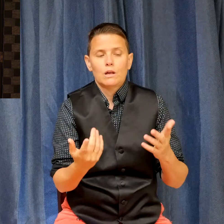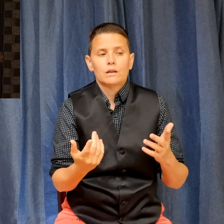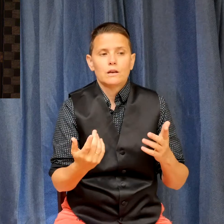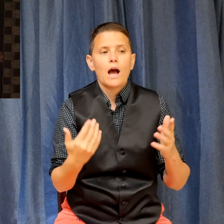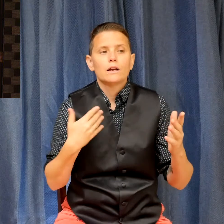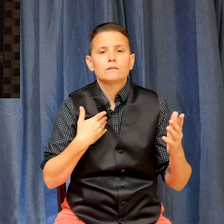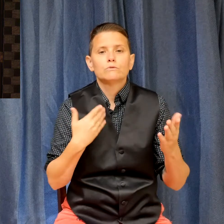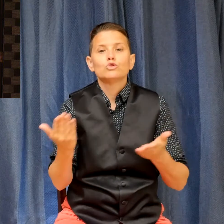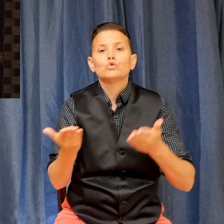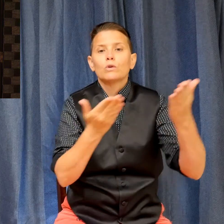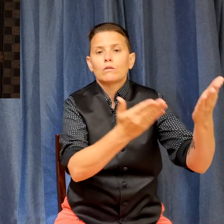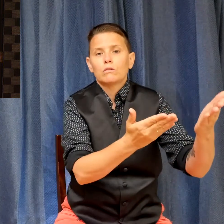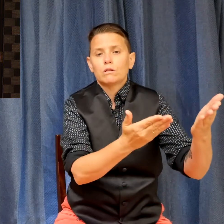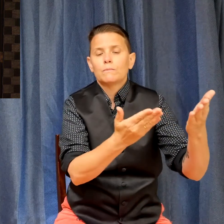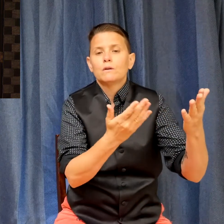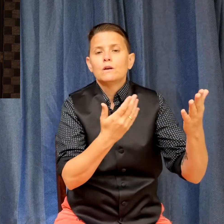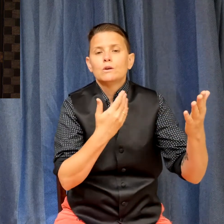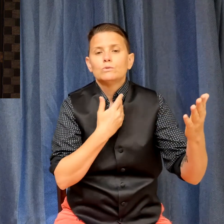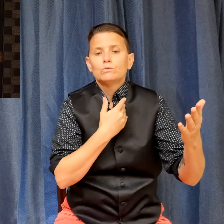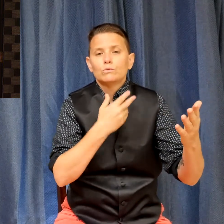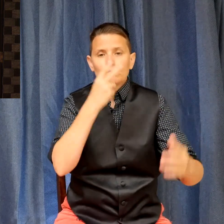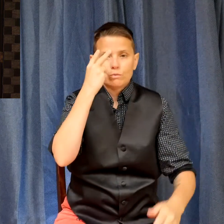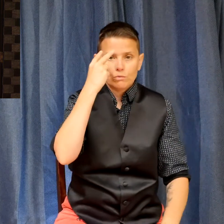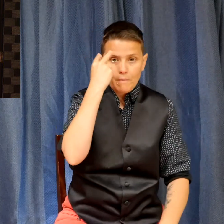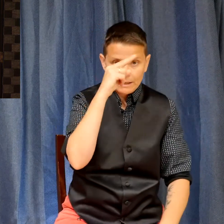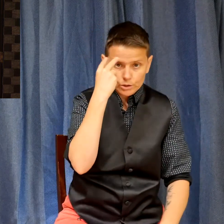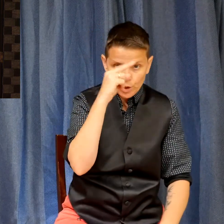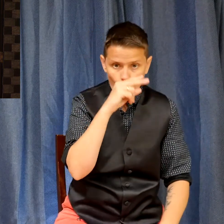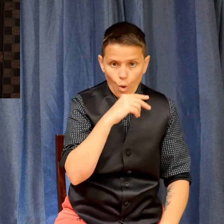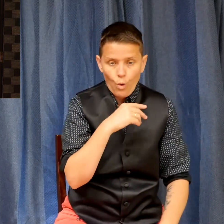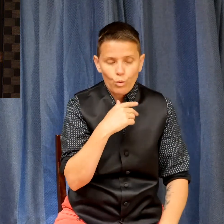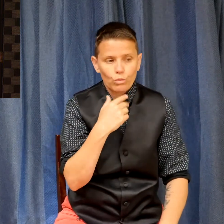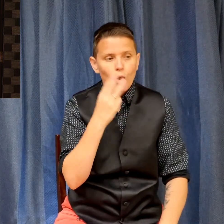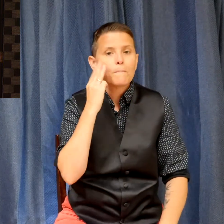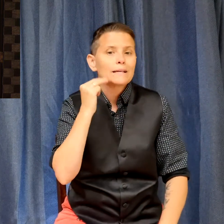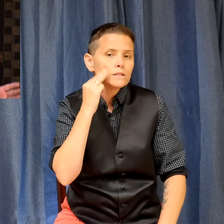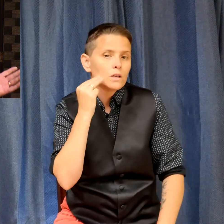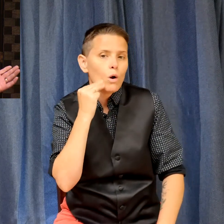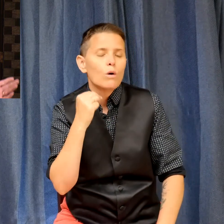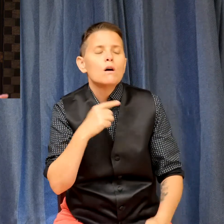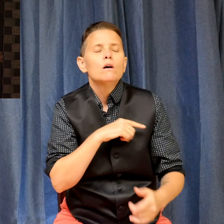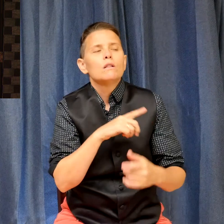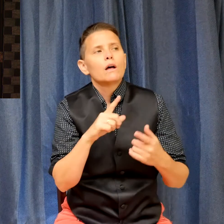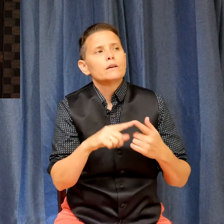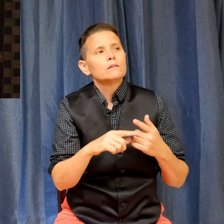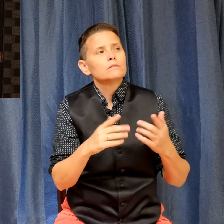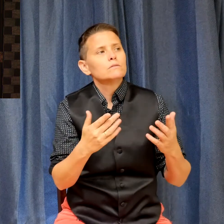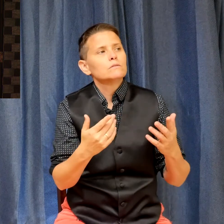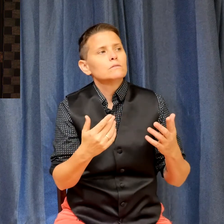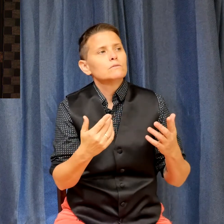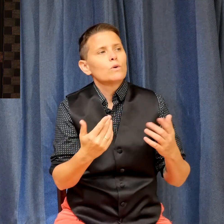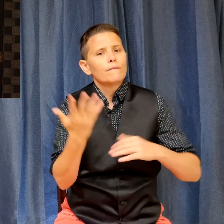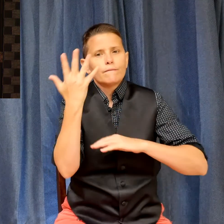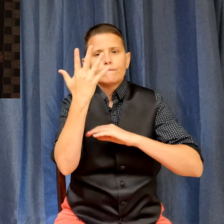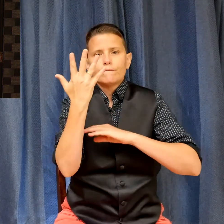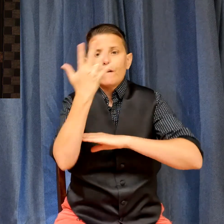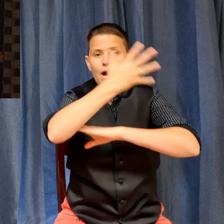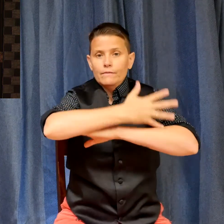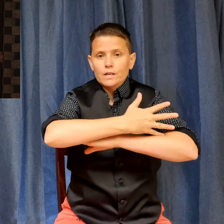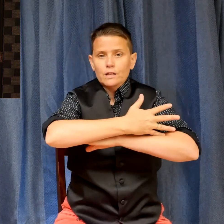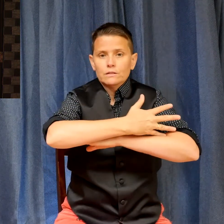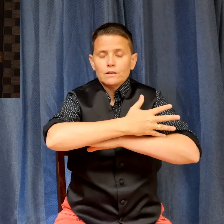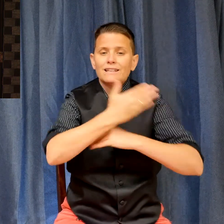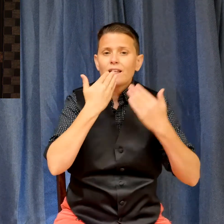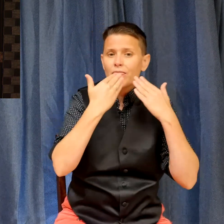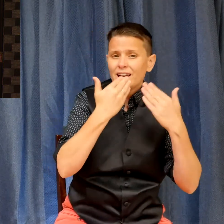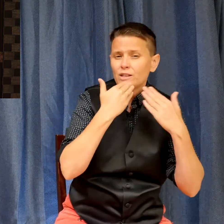my chemotherapy and the beginning of my transplant. I took them to Mexico for 5 days as a thank